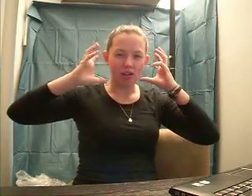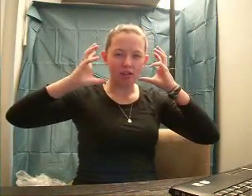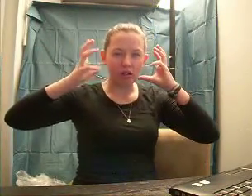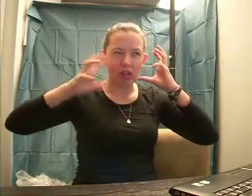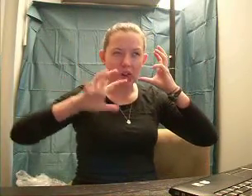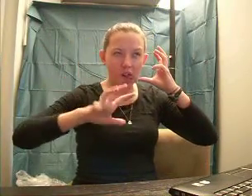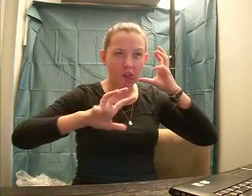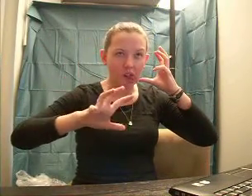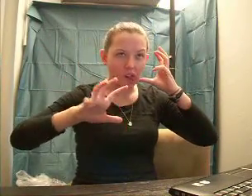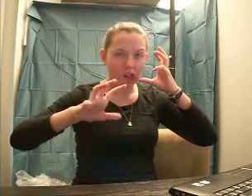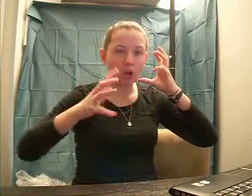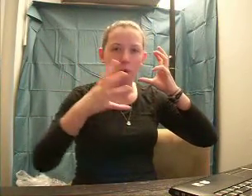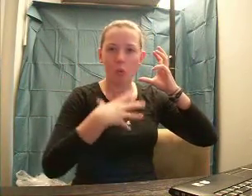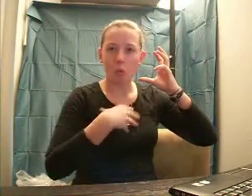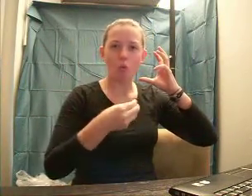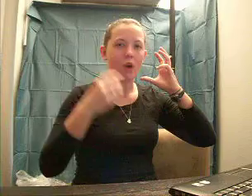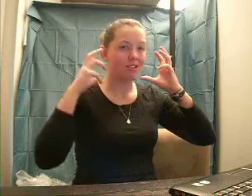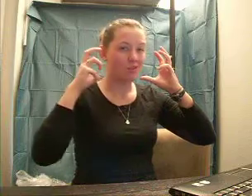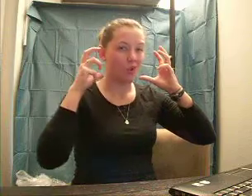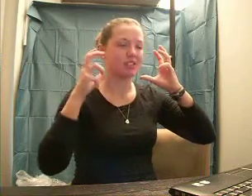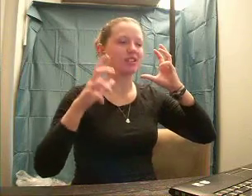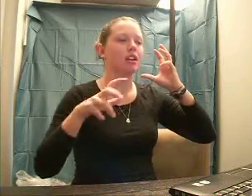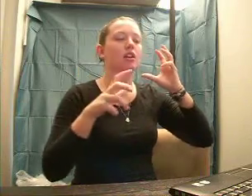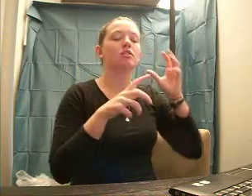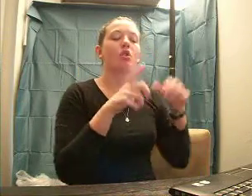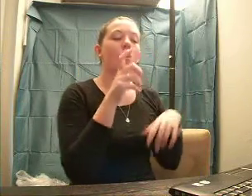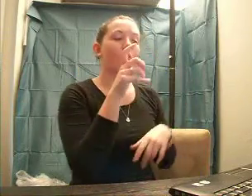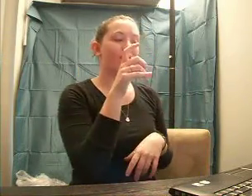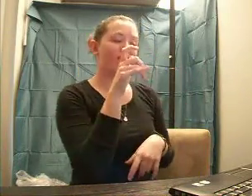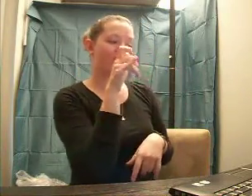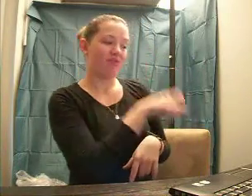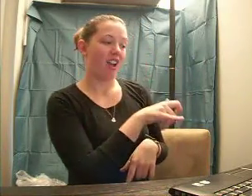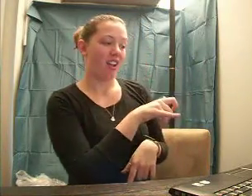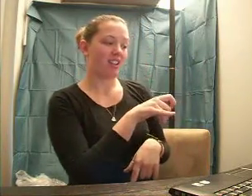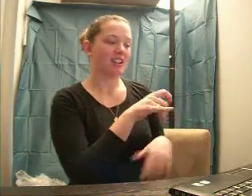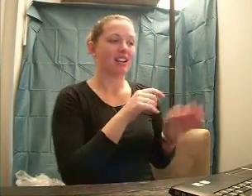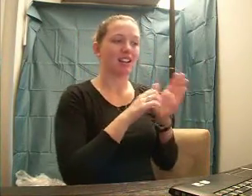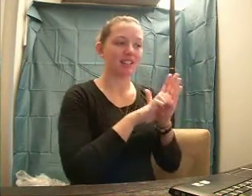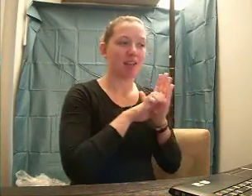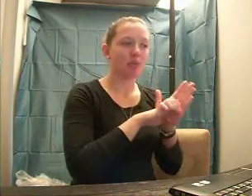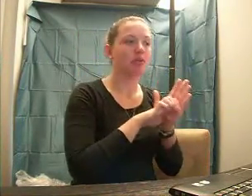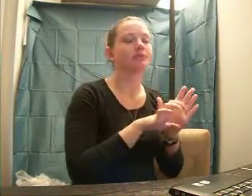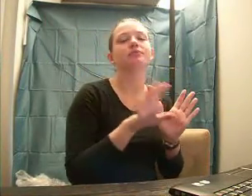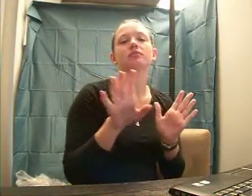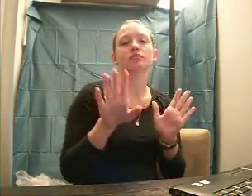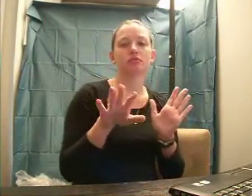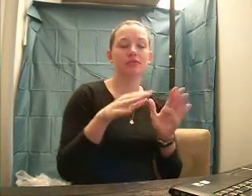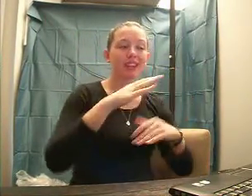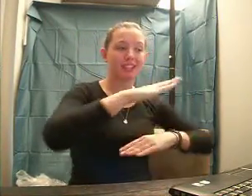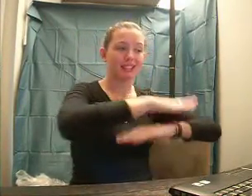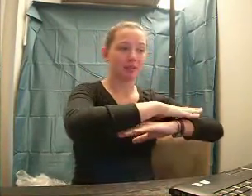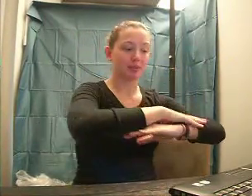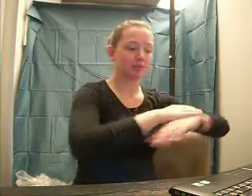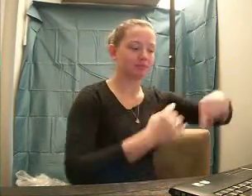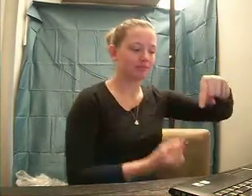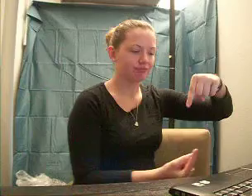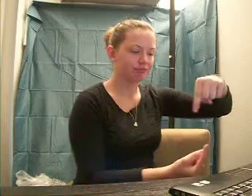generally this noise is something which corrupts sleep. So for example, if you put your hand under a table and try to localize it with your other hand, you can be off by